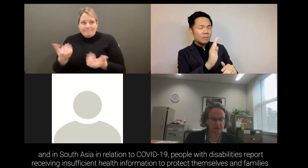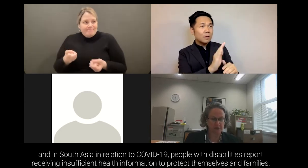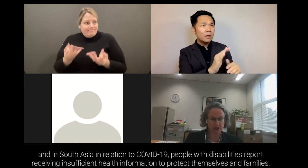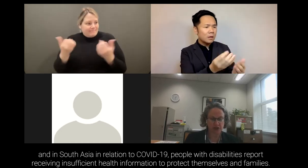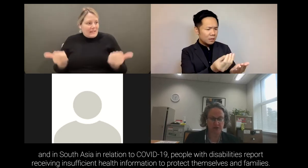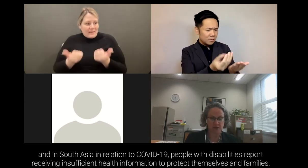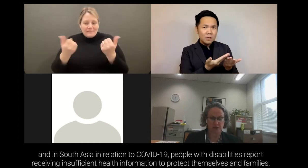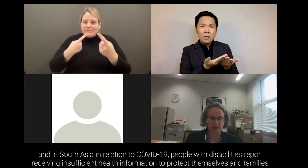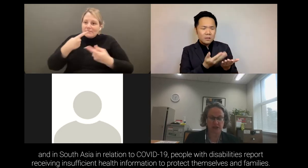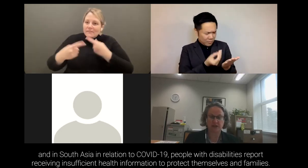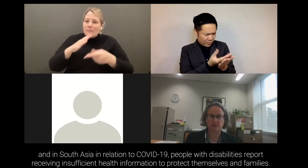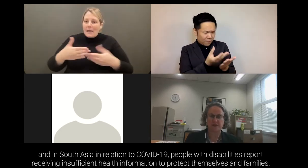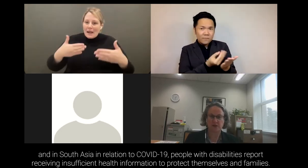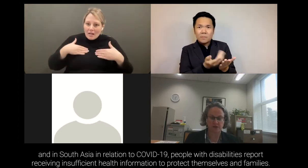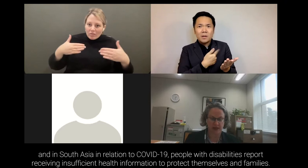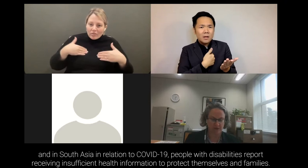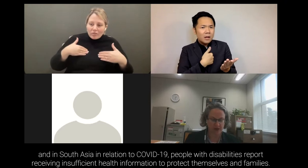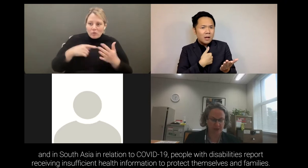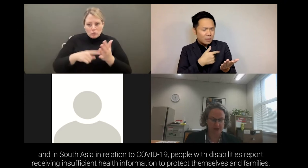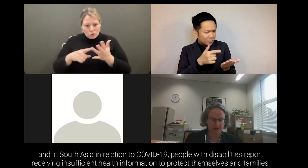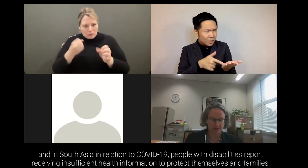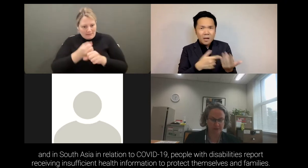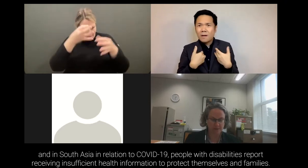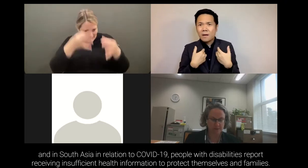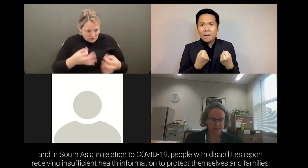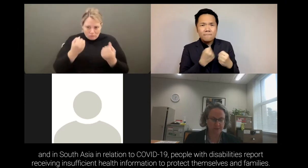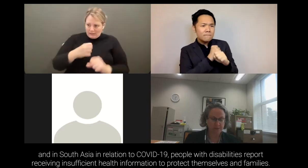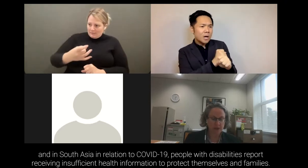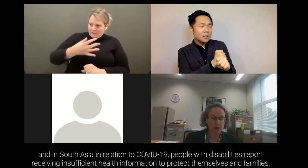health information to protect themselves and families.